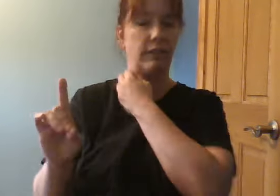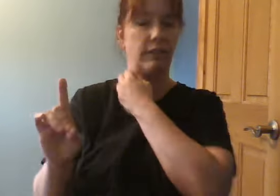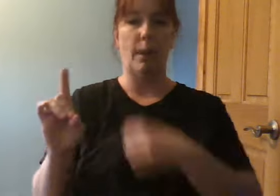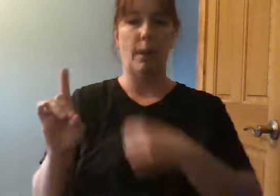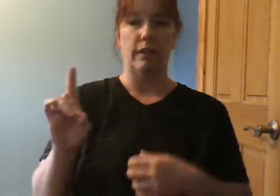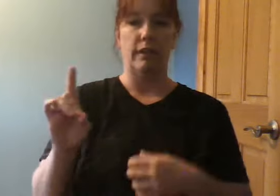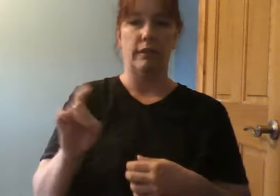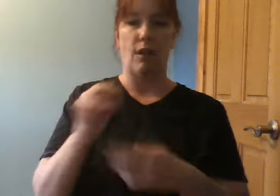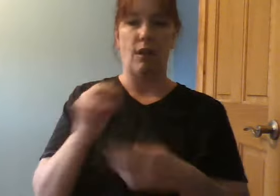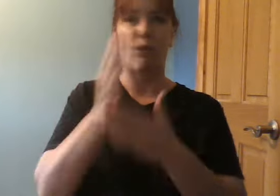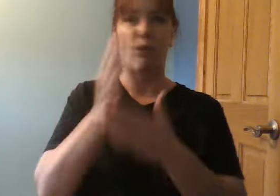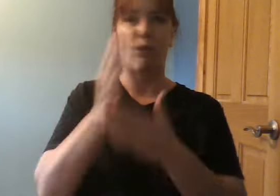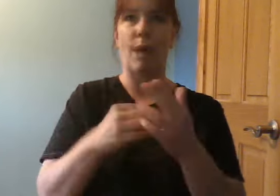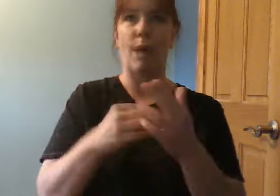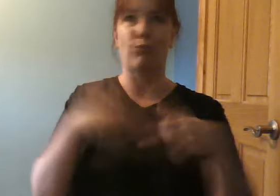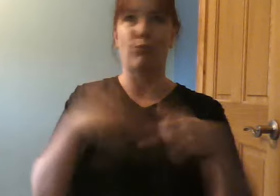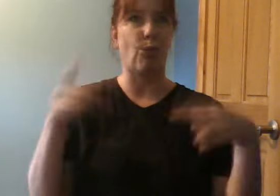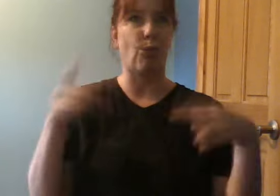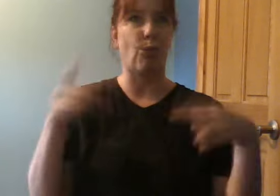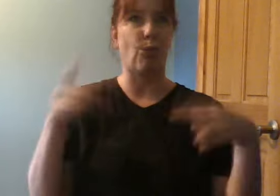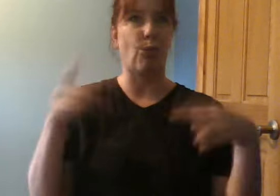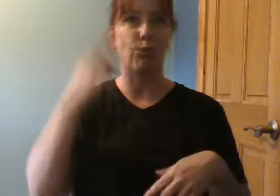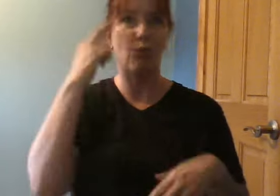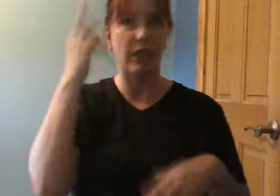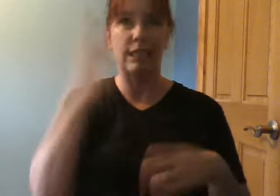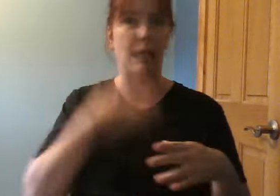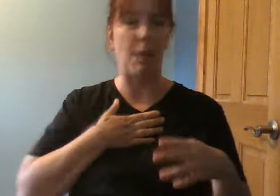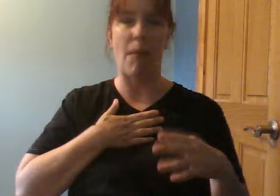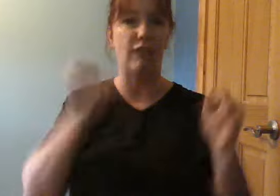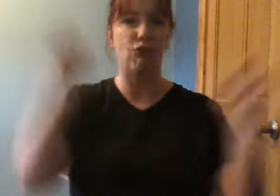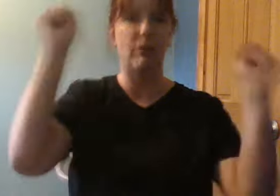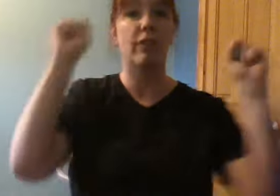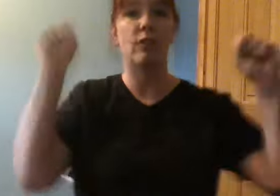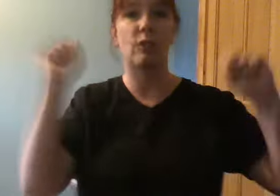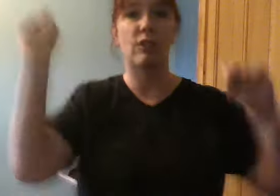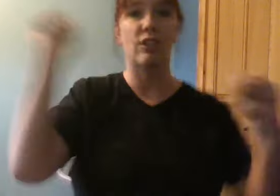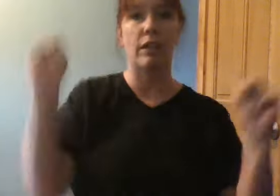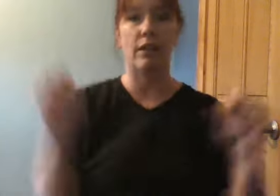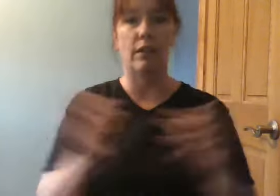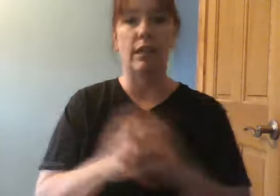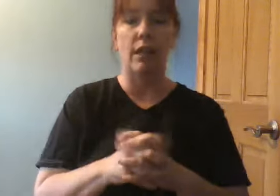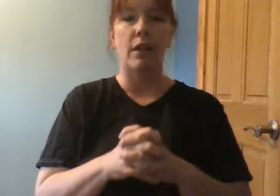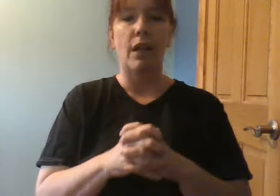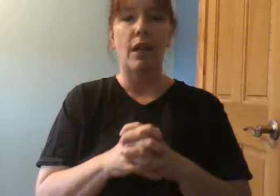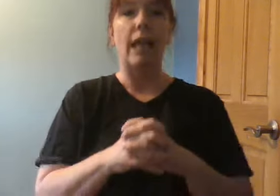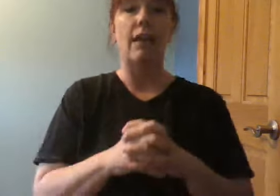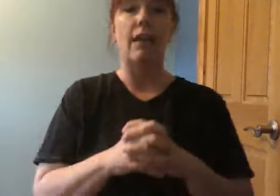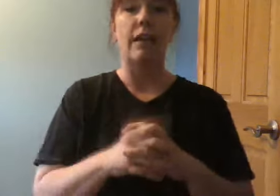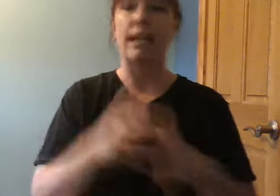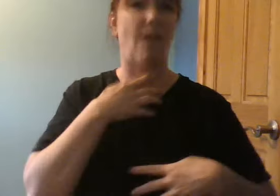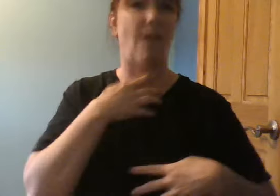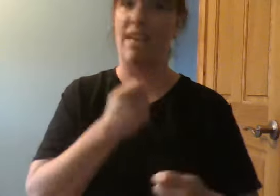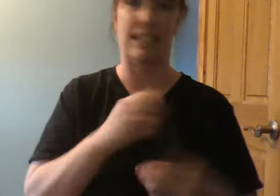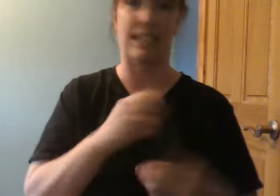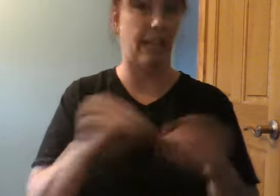reason I can't imagine, something about cheerleaders turned up in my inbox. And I read this story about cheerleaders, and it's a fascinating story. This happened a couple of years ago in the